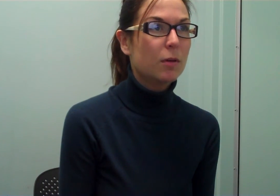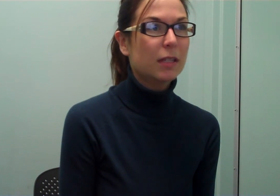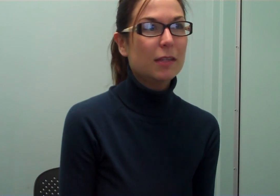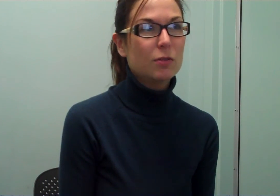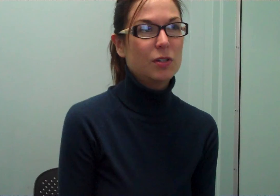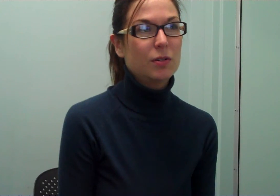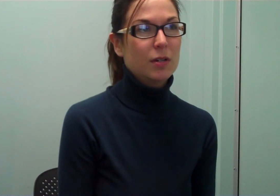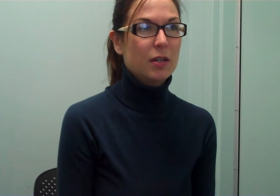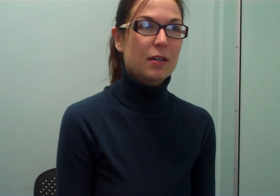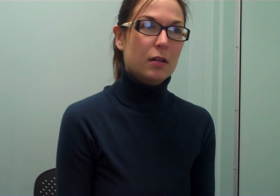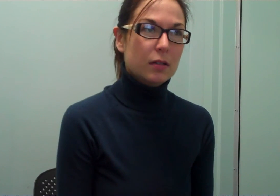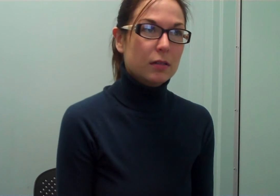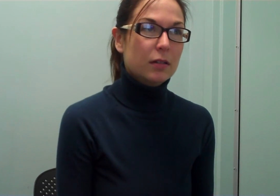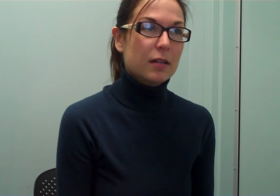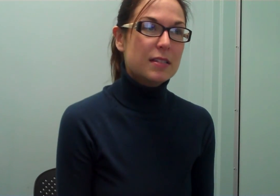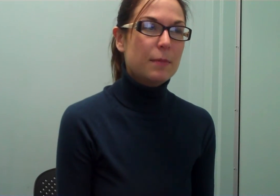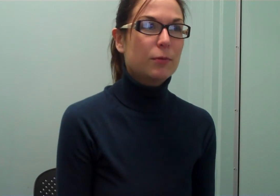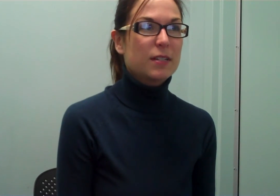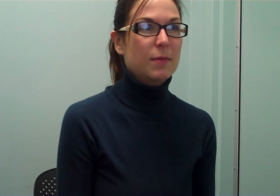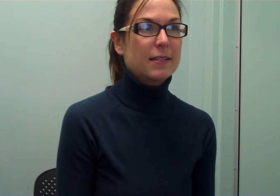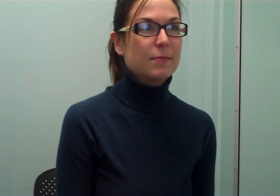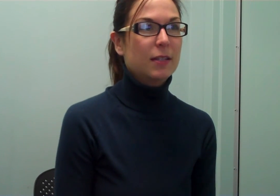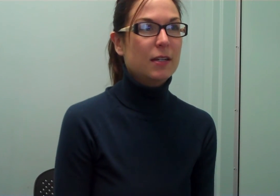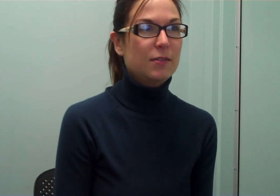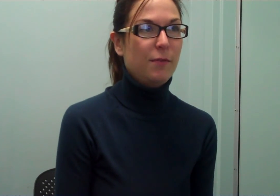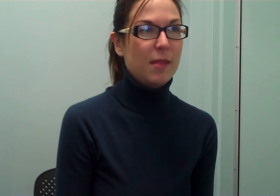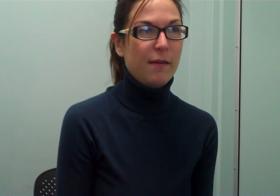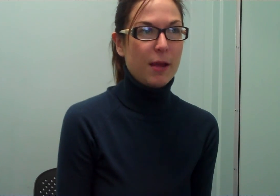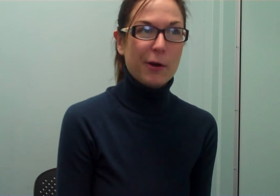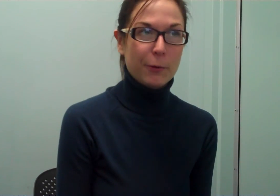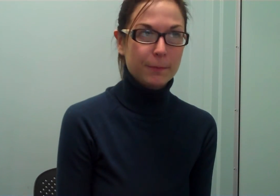Really, those are separate responsibilities from that of my own.